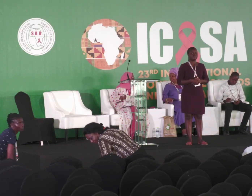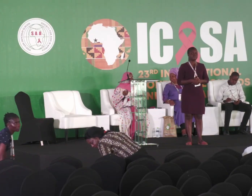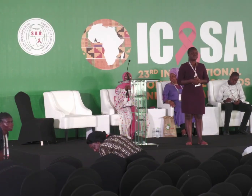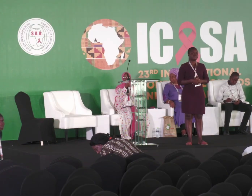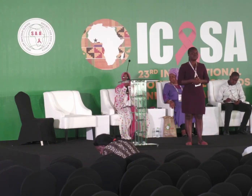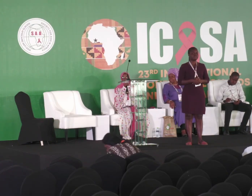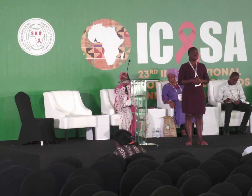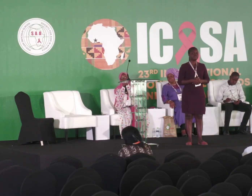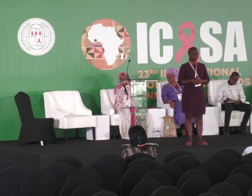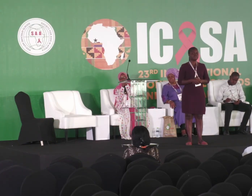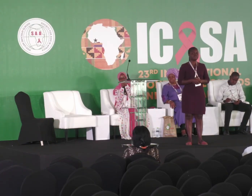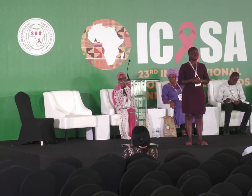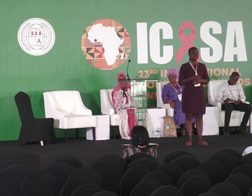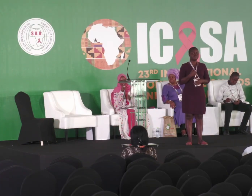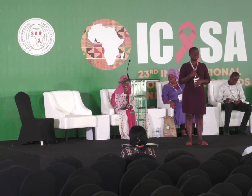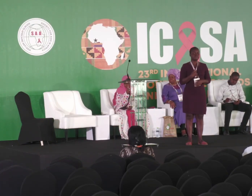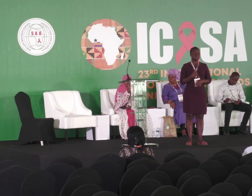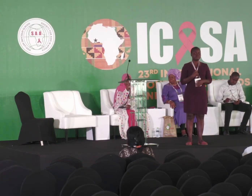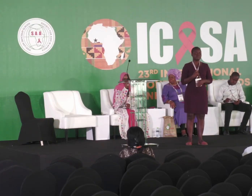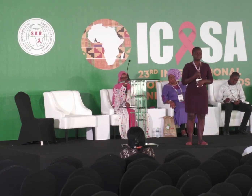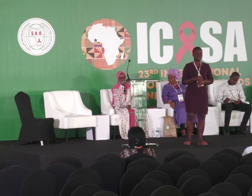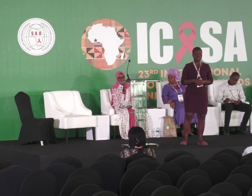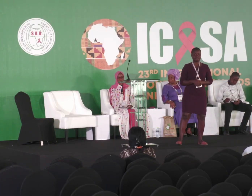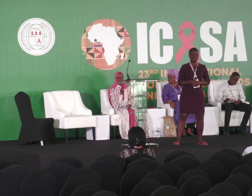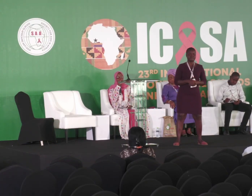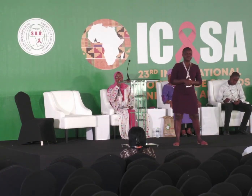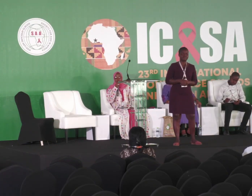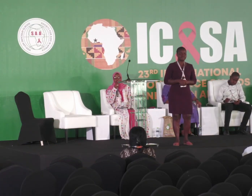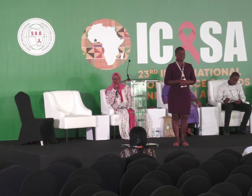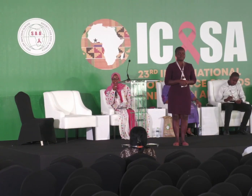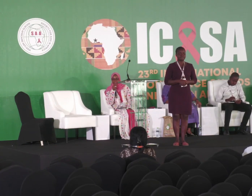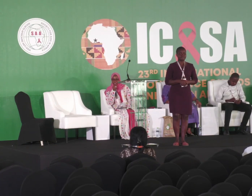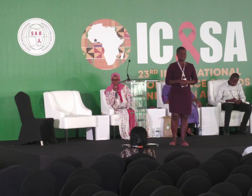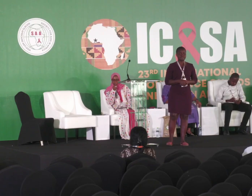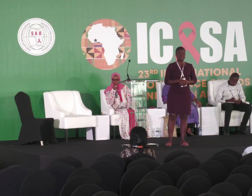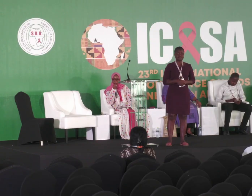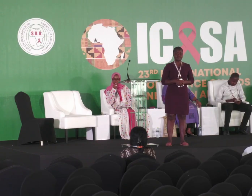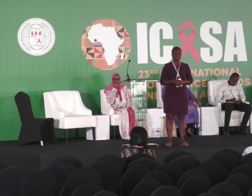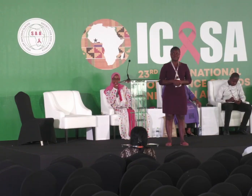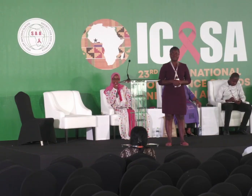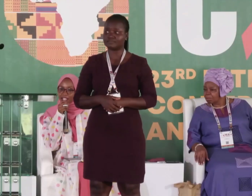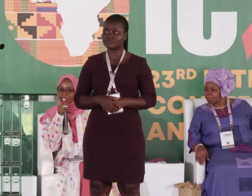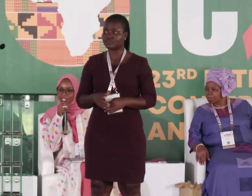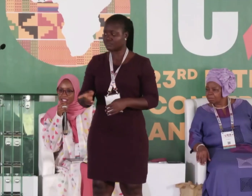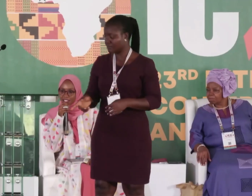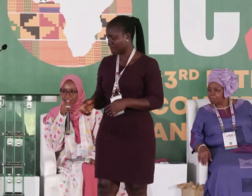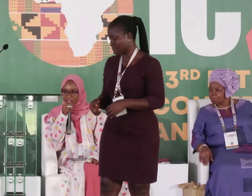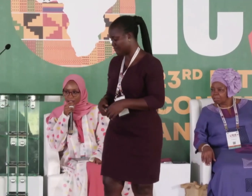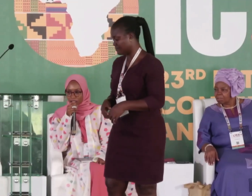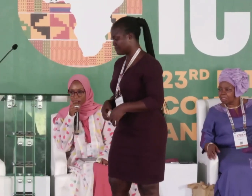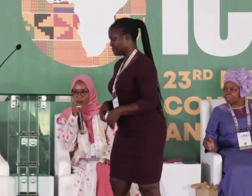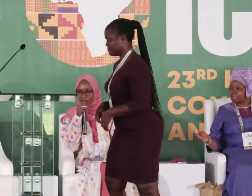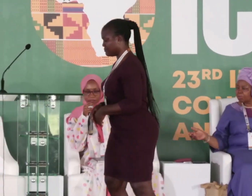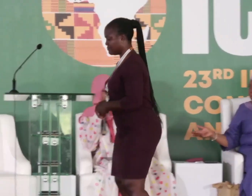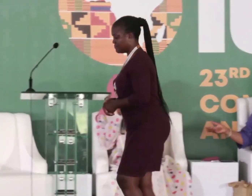Yeah. Thank you so much, Ma, for that question. So, however, I earlier stated that